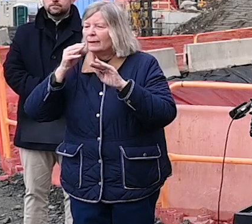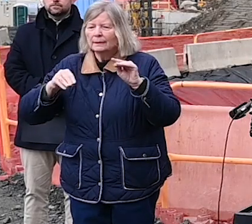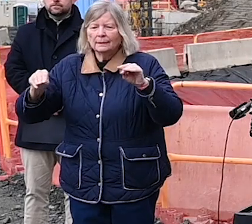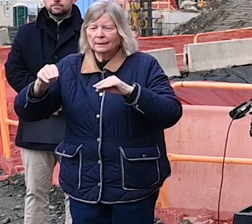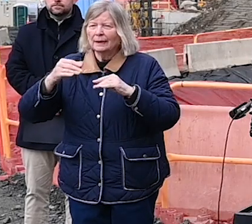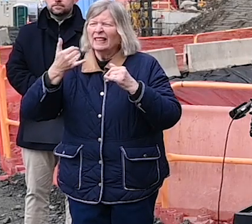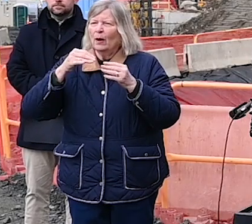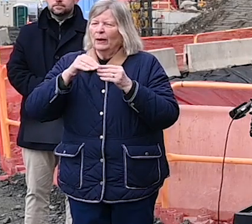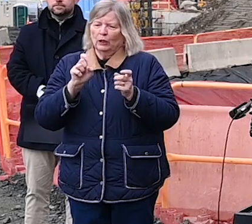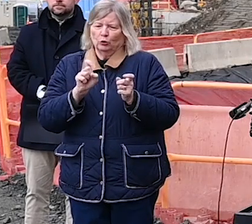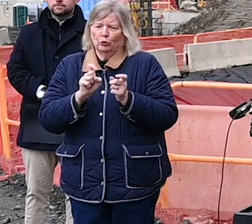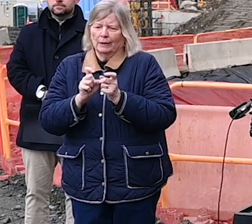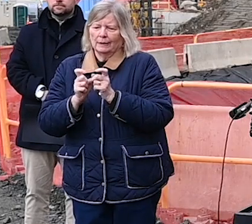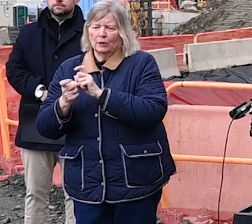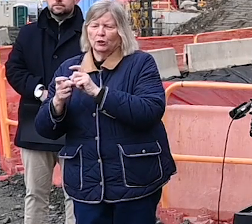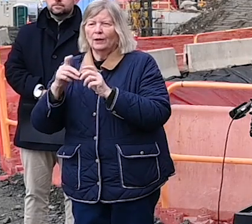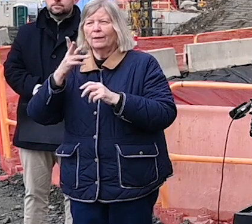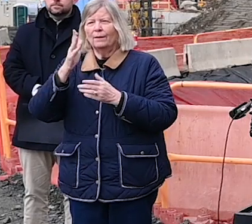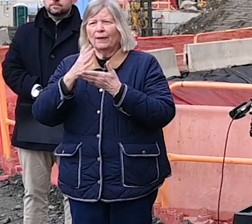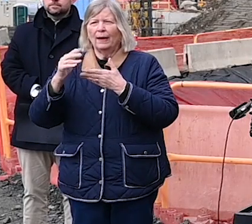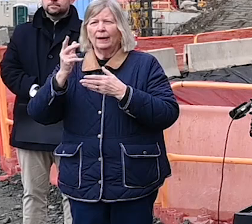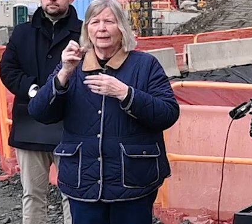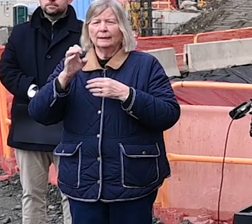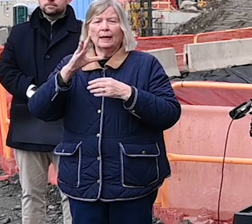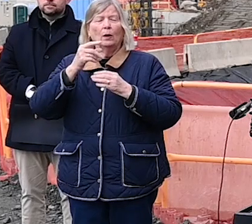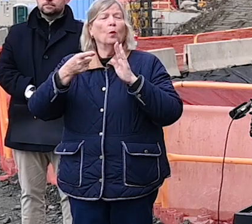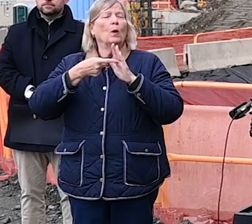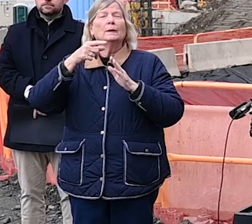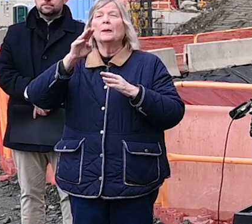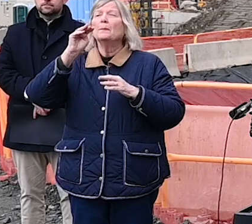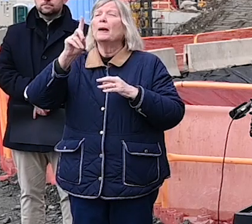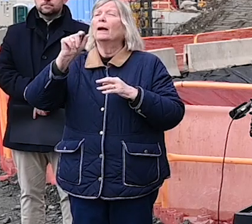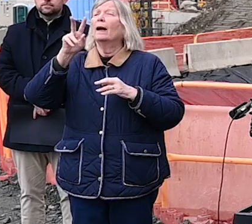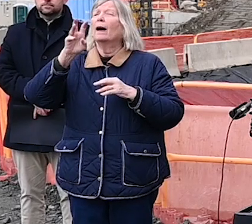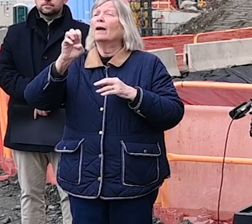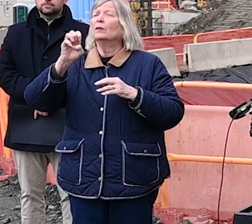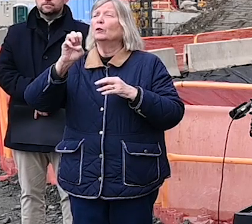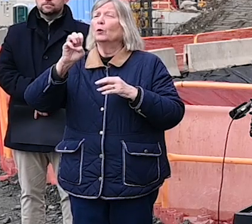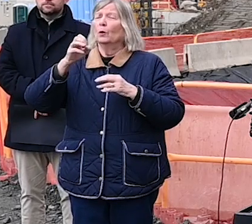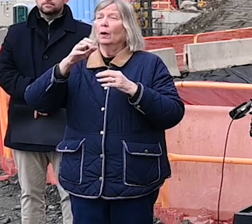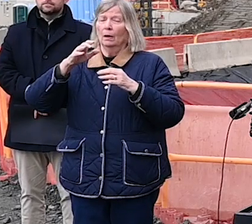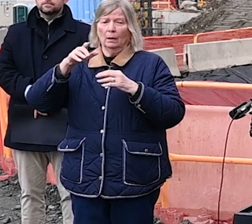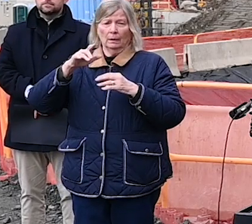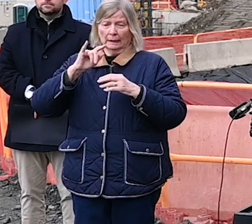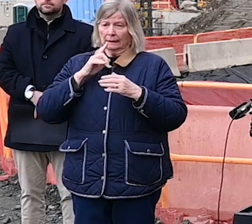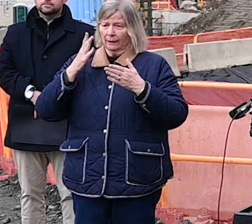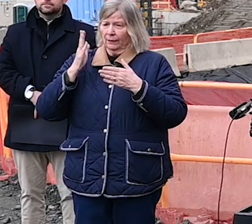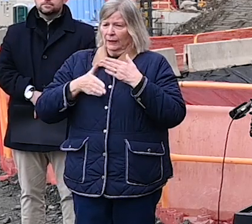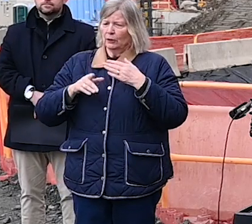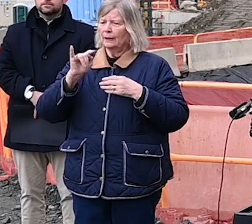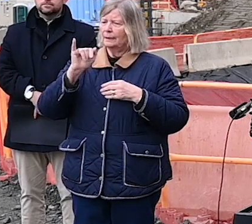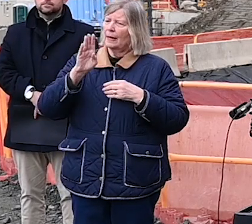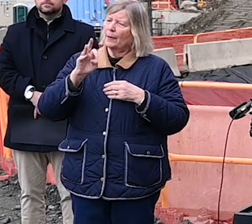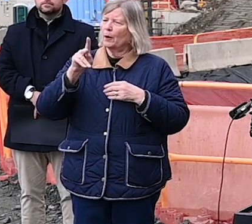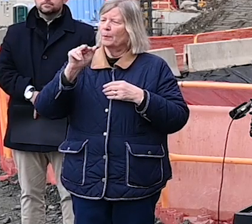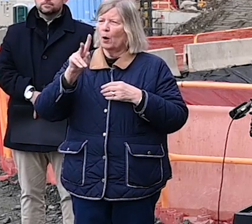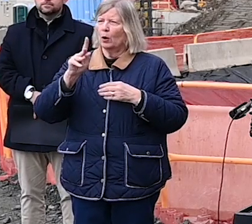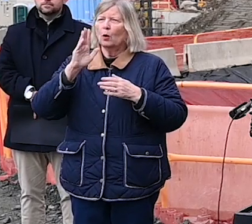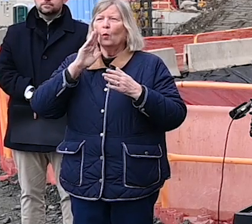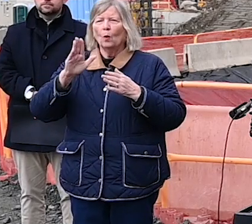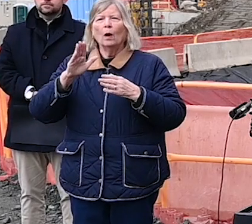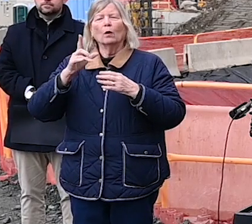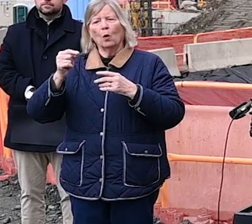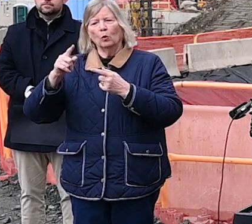phase. And once the Maryland Avenue Culverts project is complete, Tiber Park will then progress to